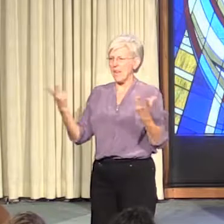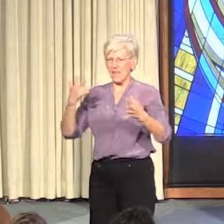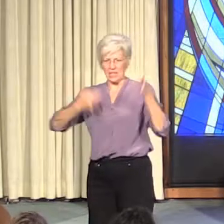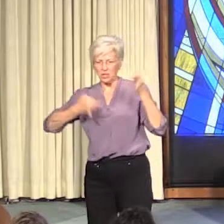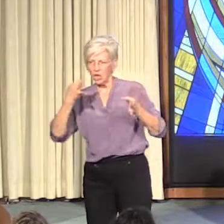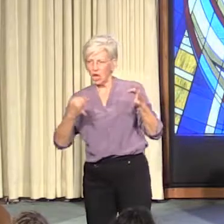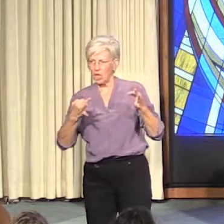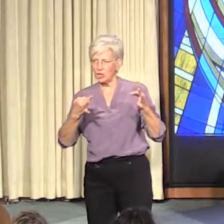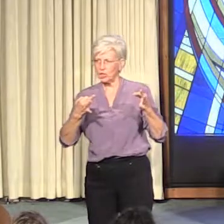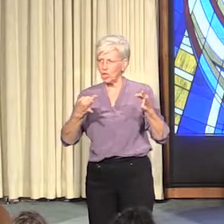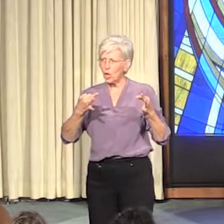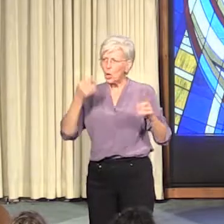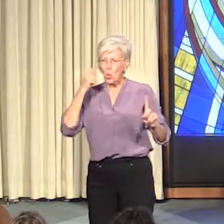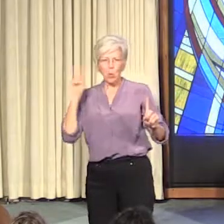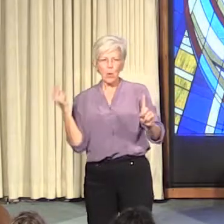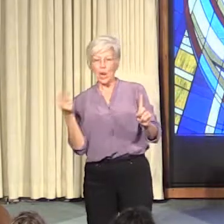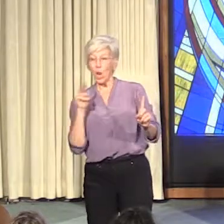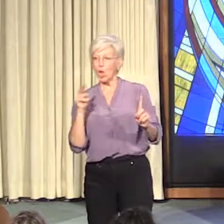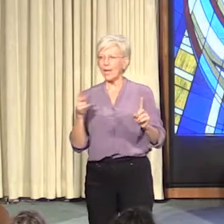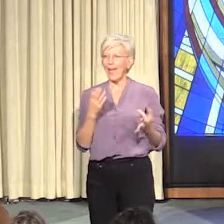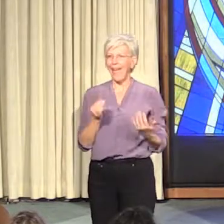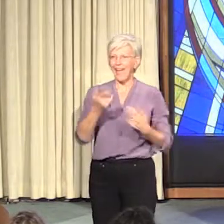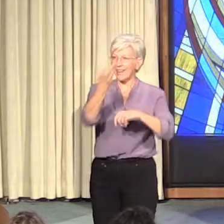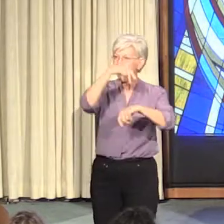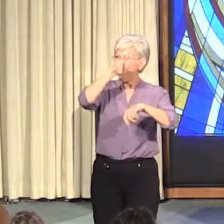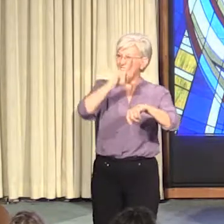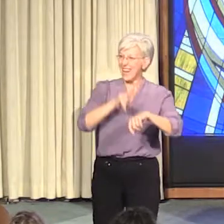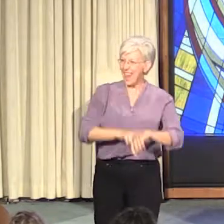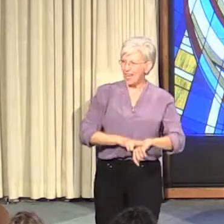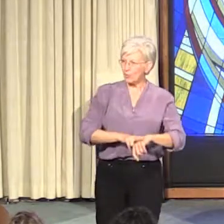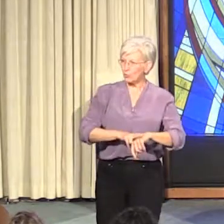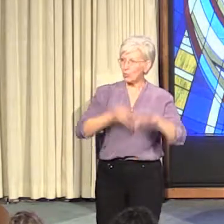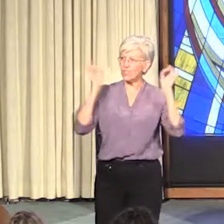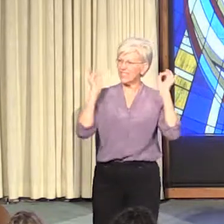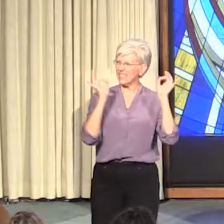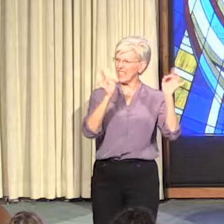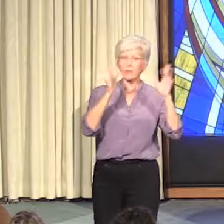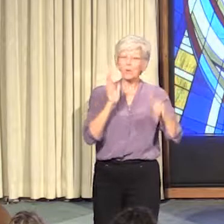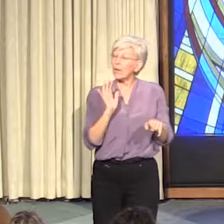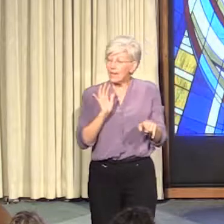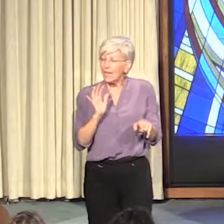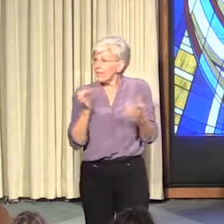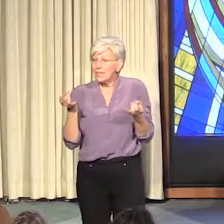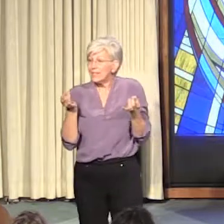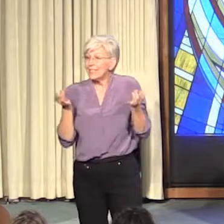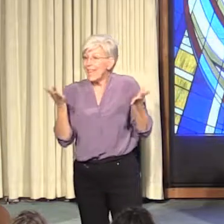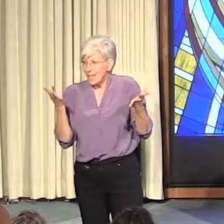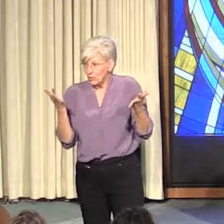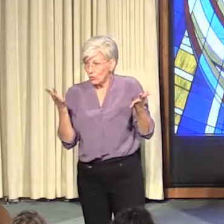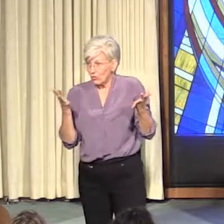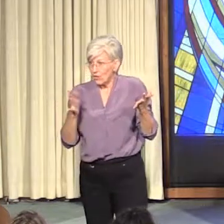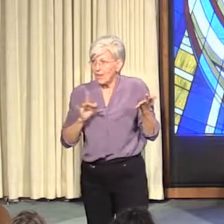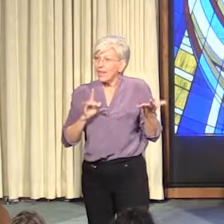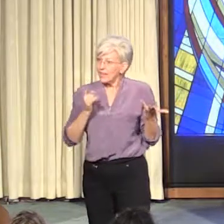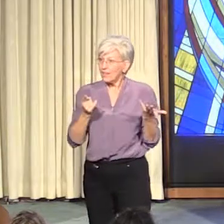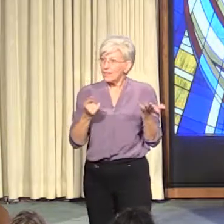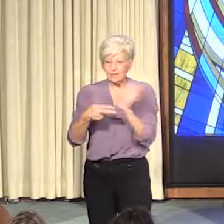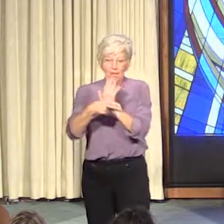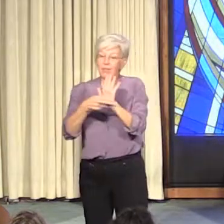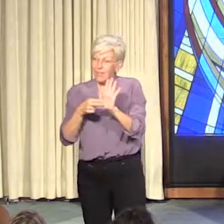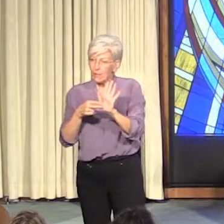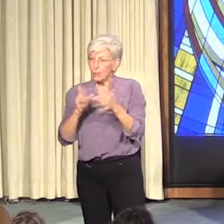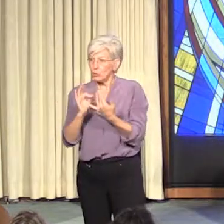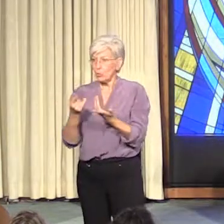at what we call natural disasters, and even the word disaster is a label that we apply to an event, which is simply